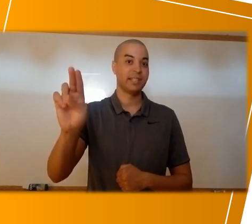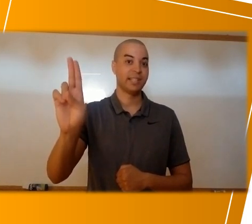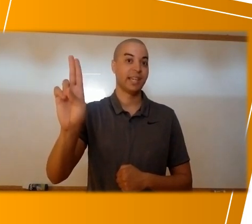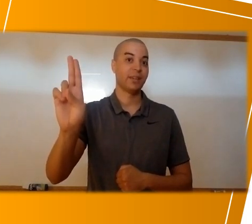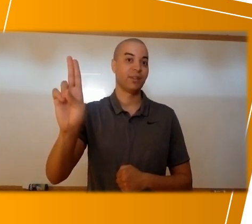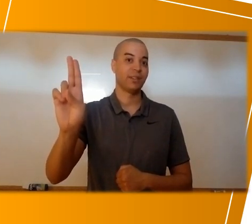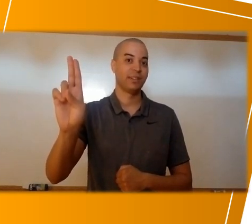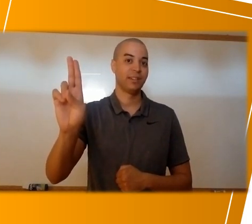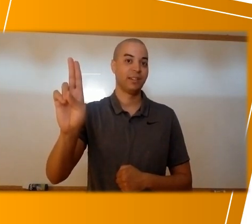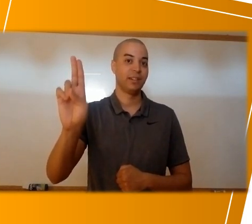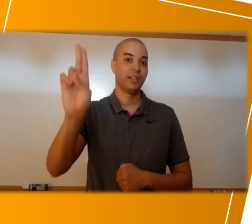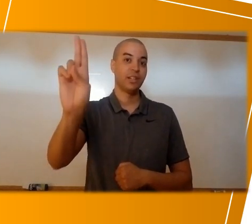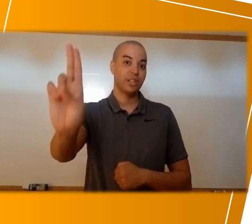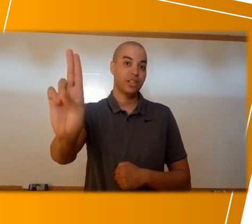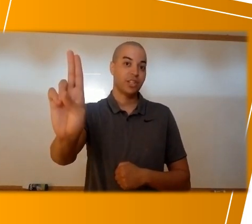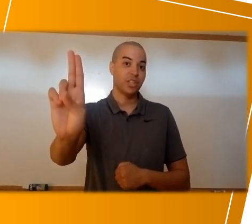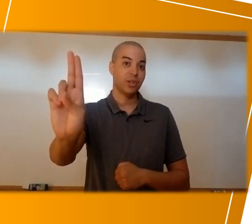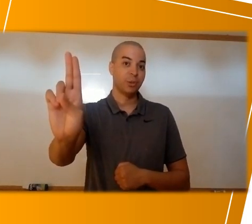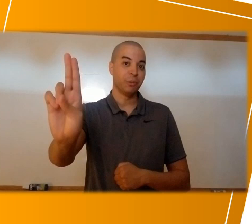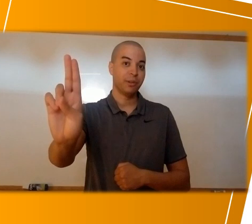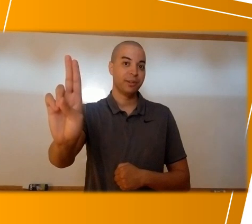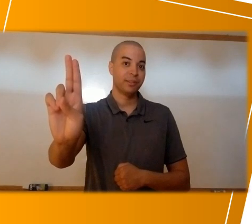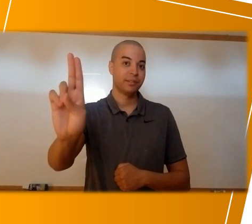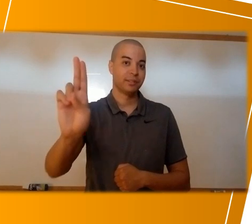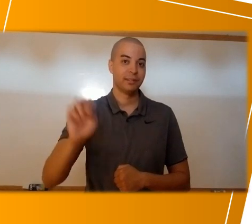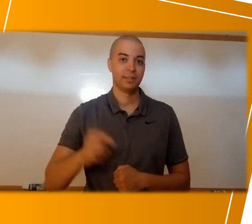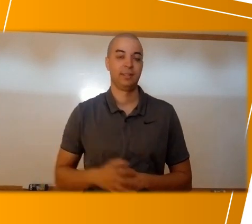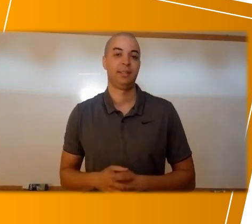raised and together. U.